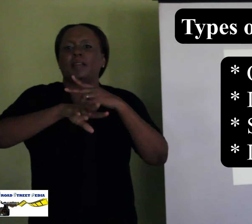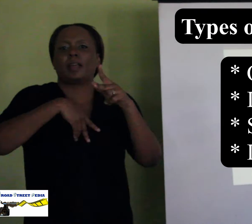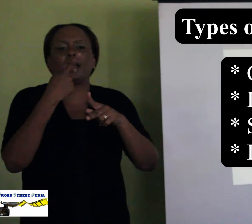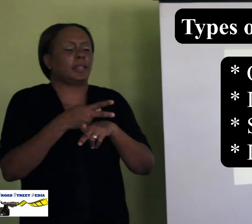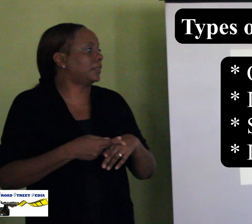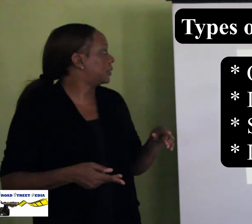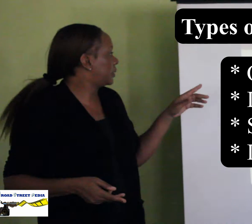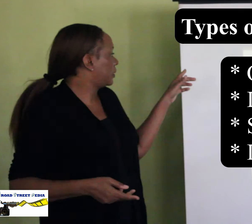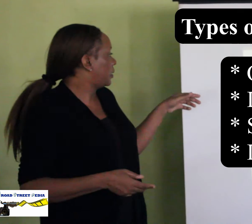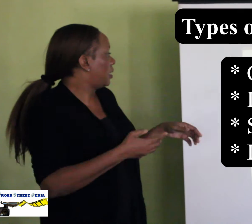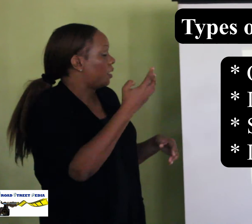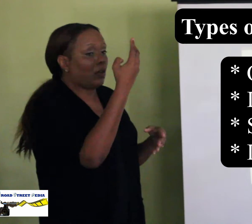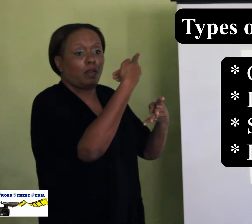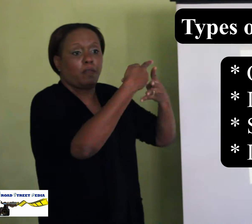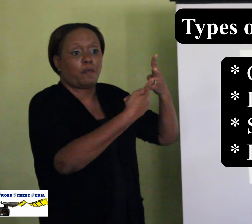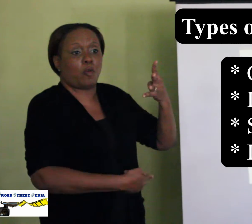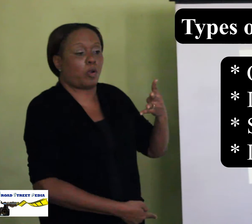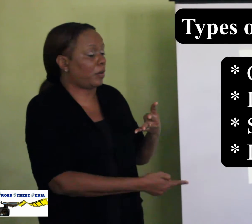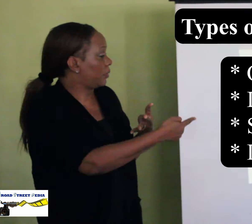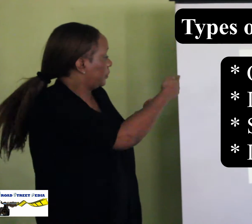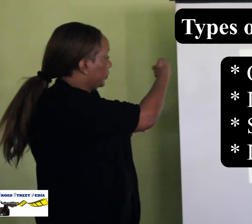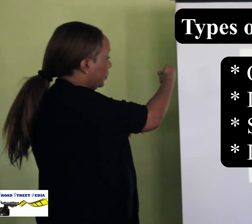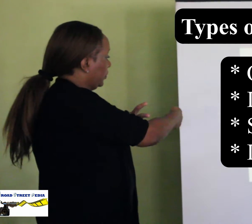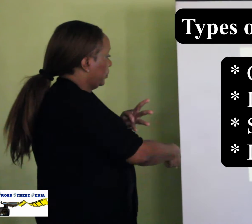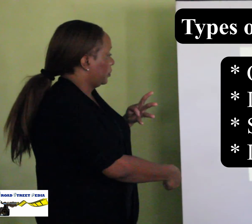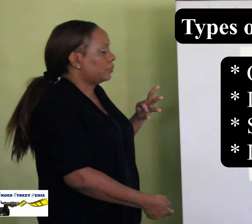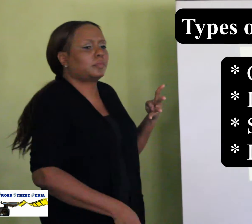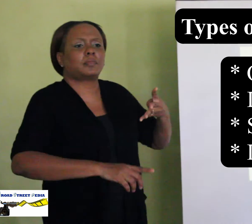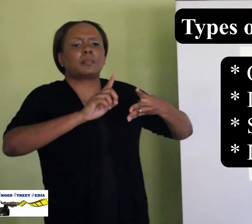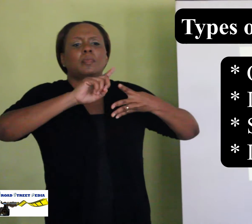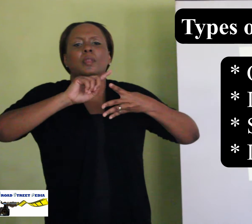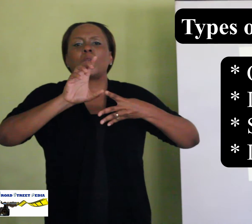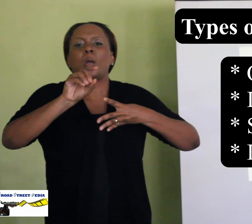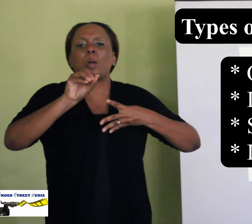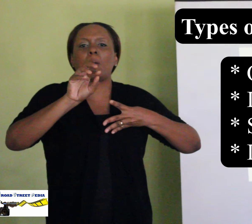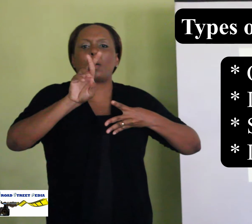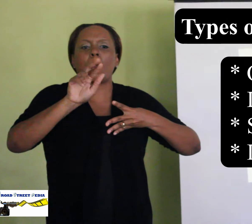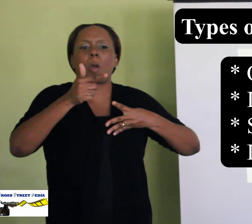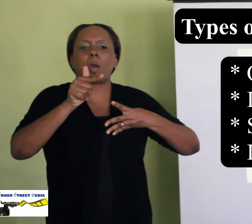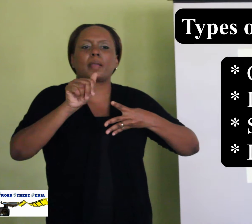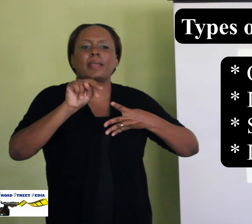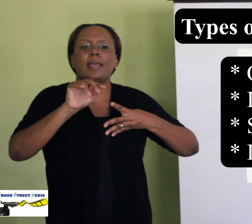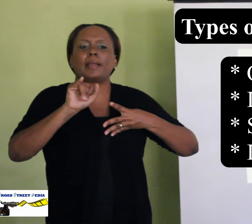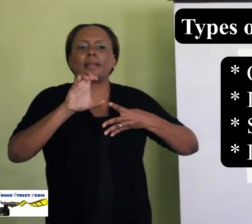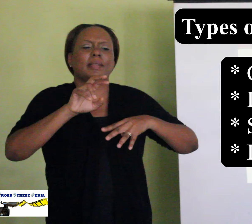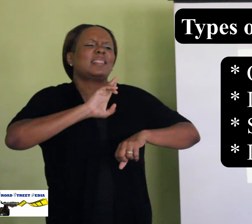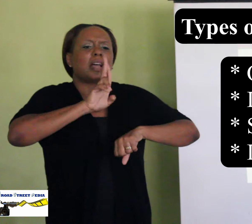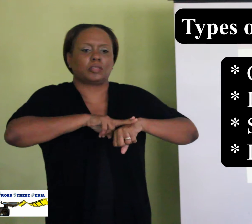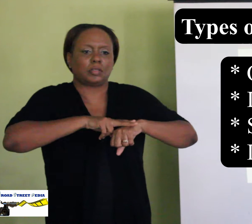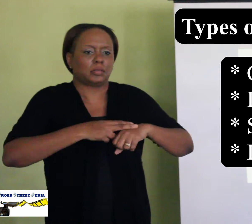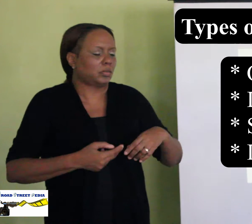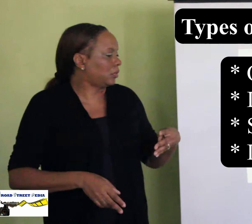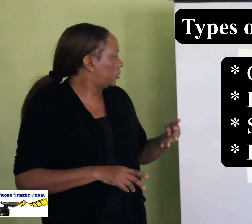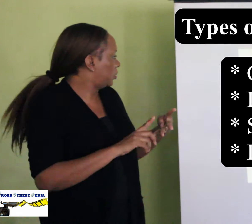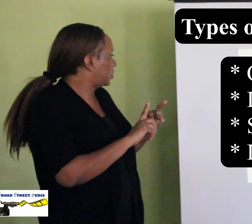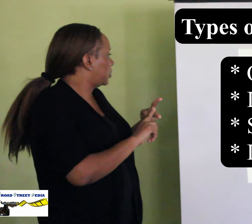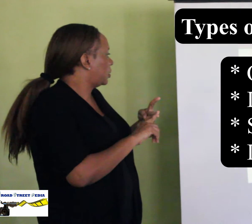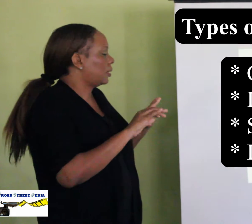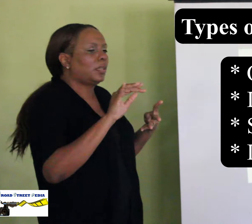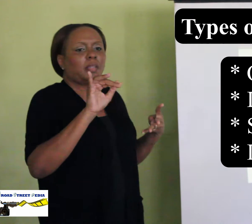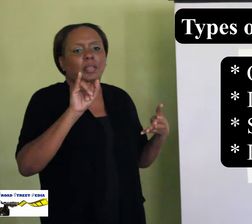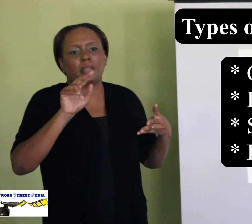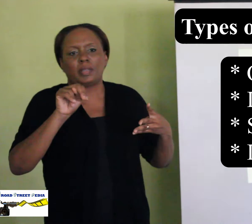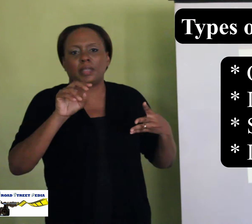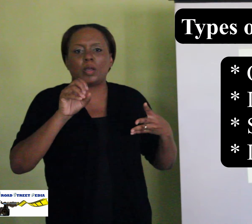Organic, inorganic, soluble, and insoluble. The organic will be the dung. The inorganic, the ones that are made.